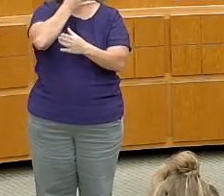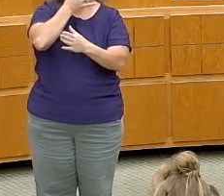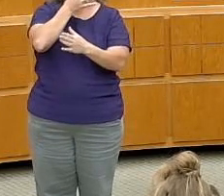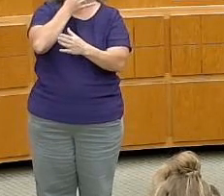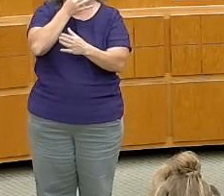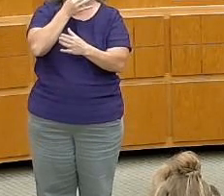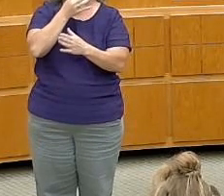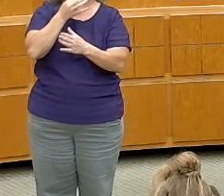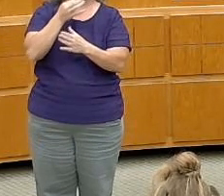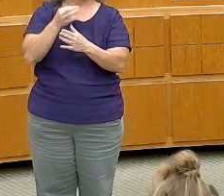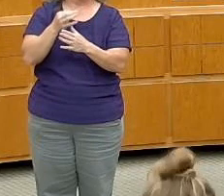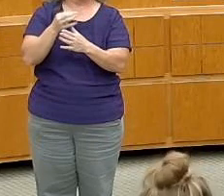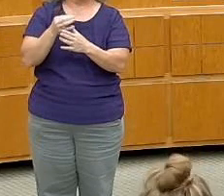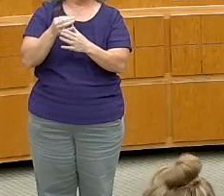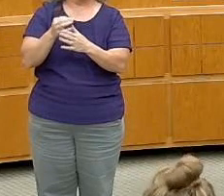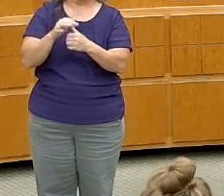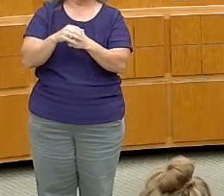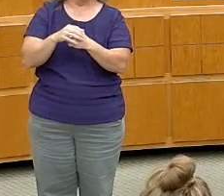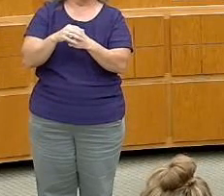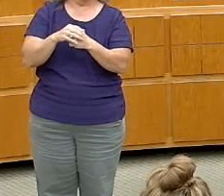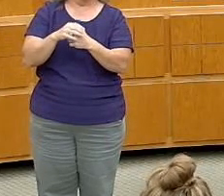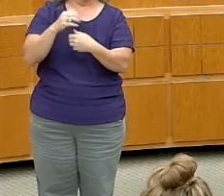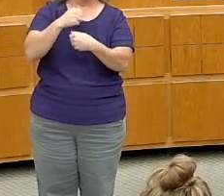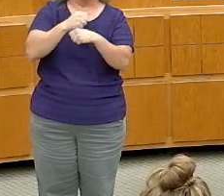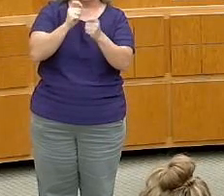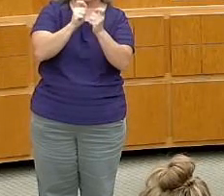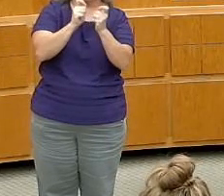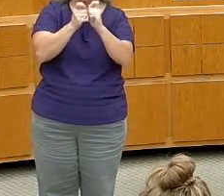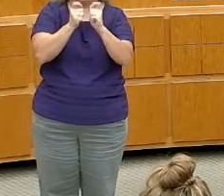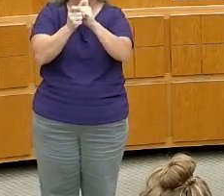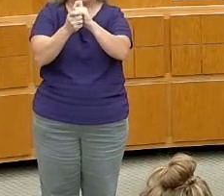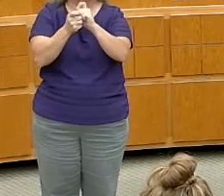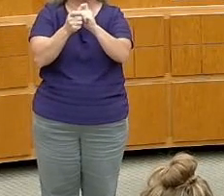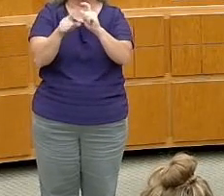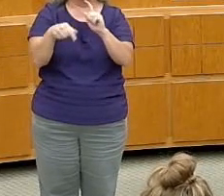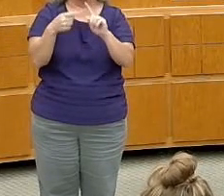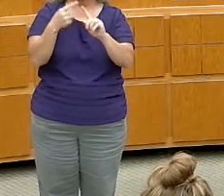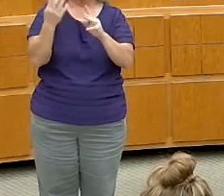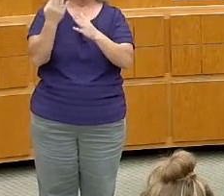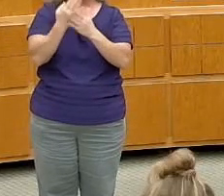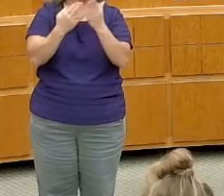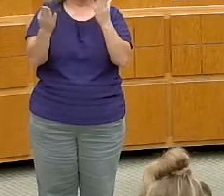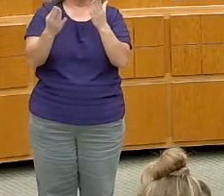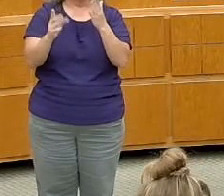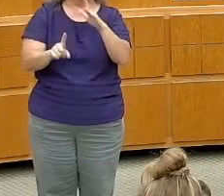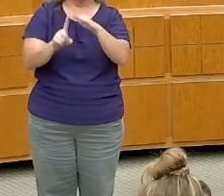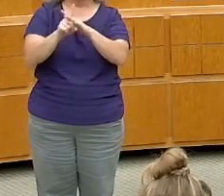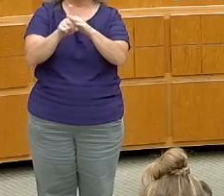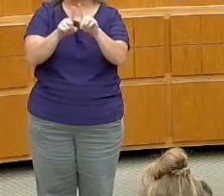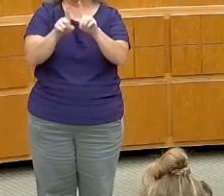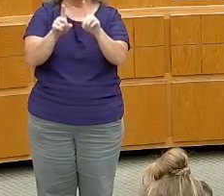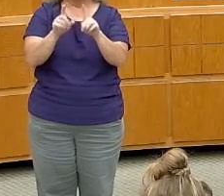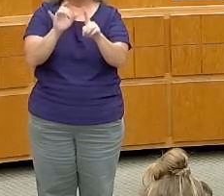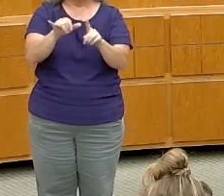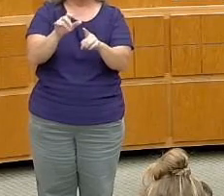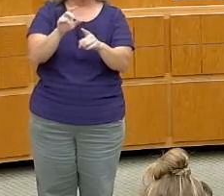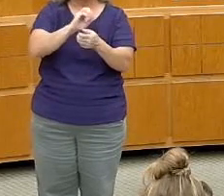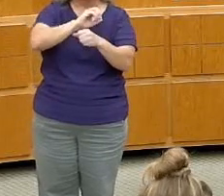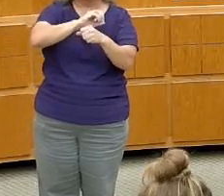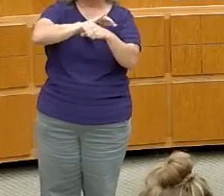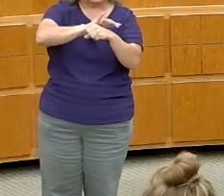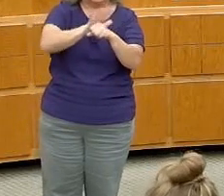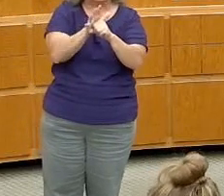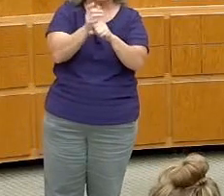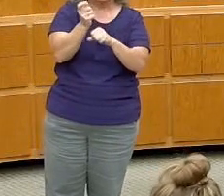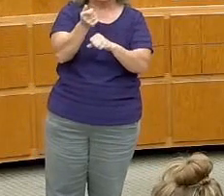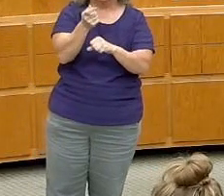make these accommodations for when it deviates. It's almost as if this virus is tricky. It doesn't always look